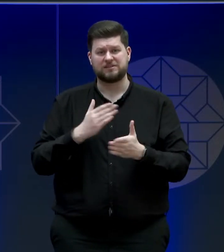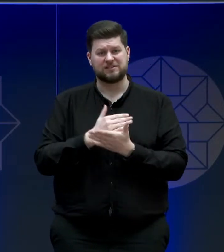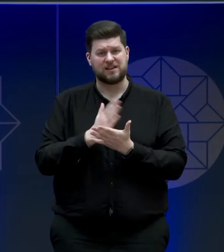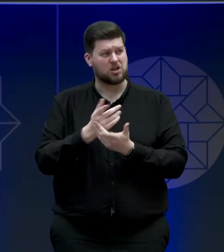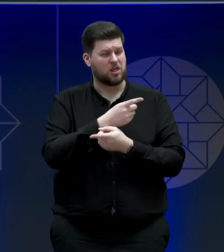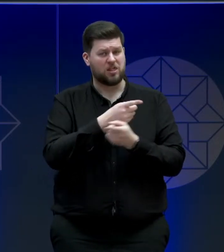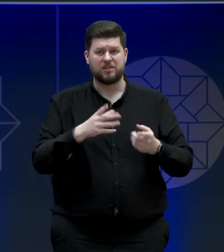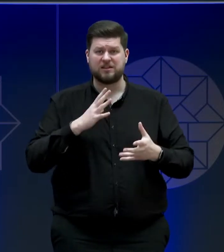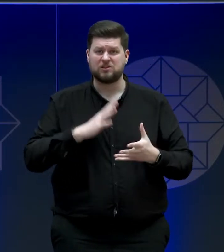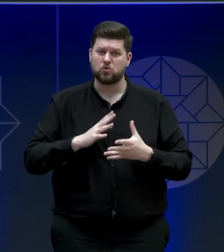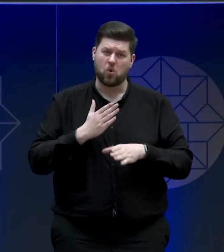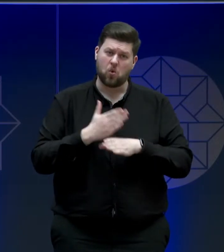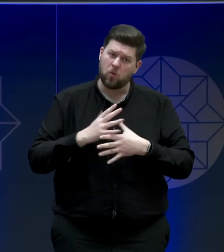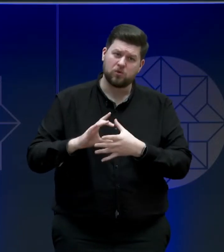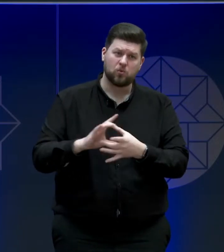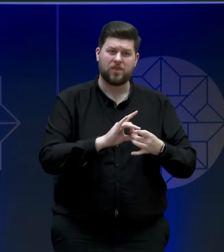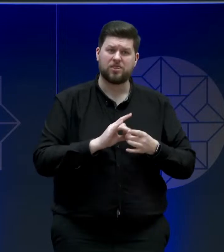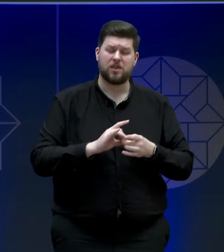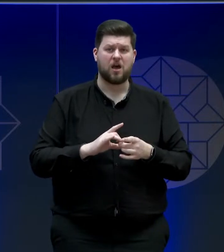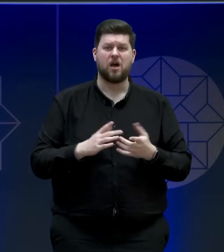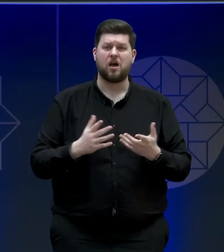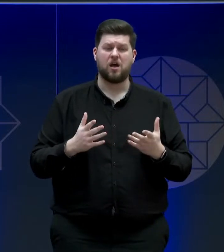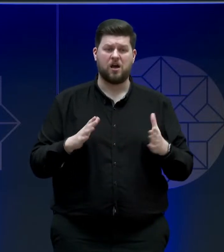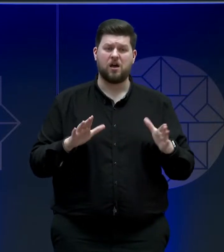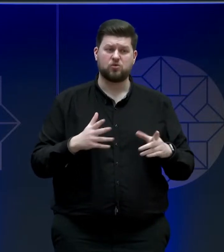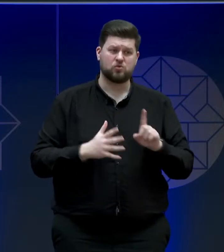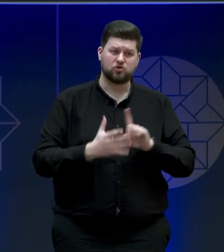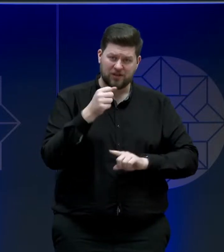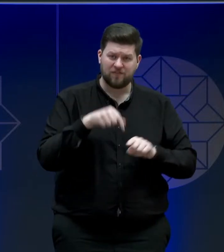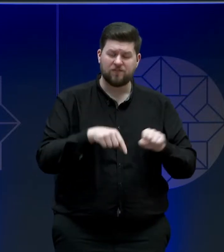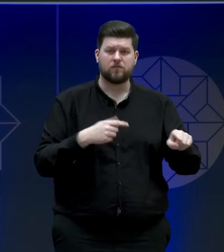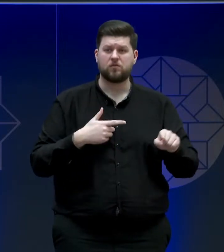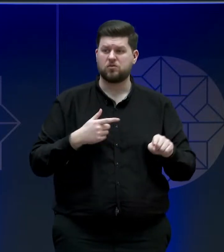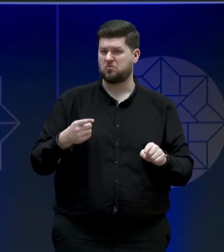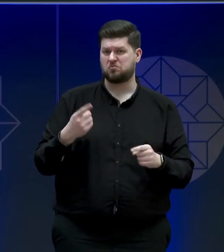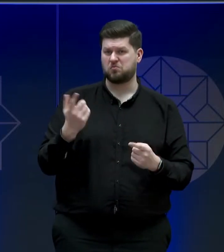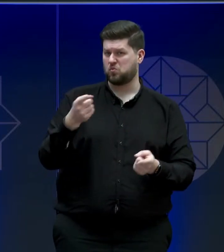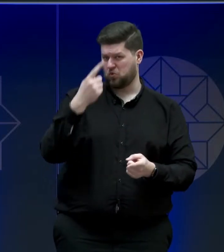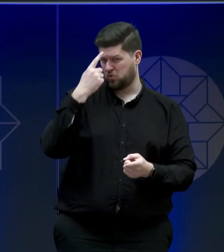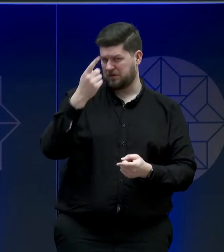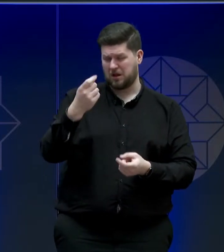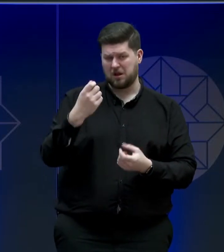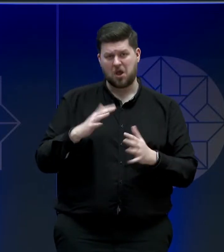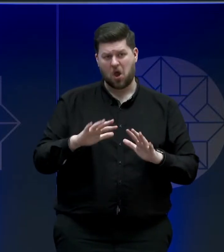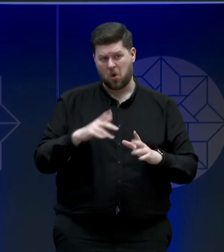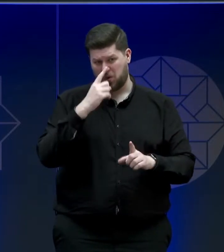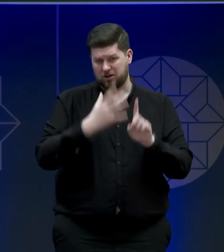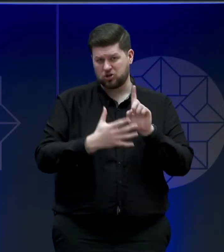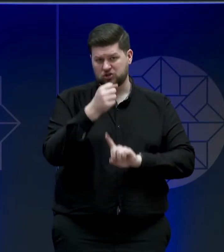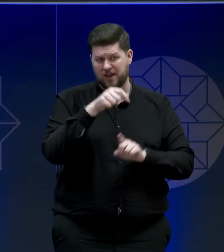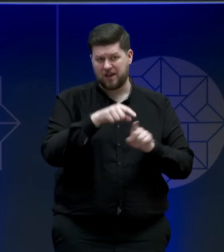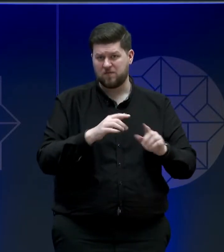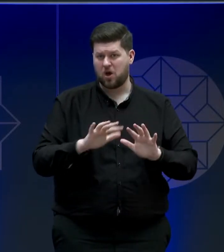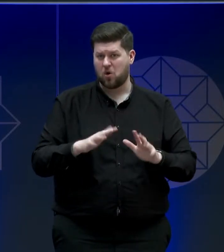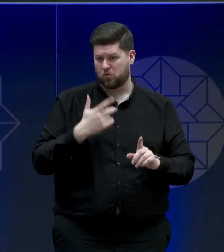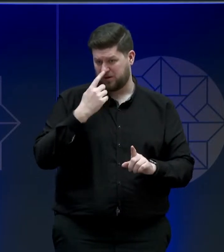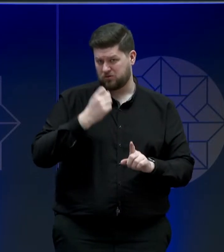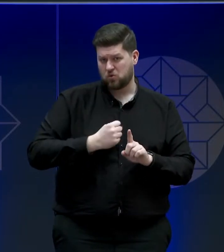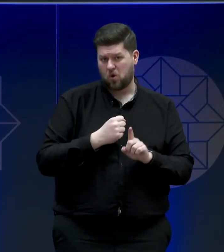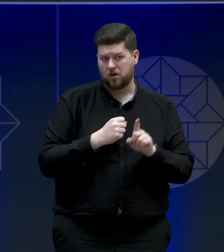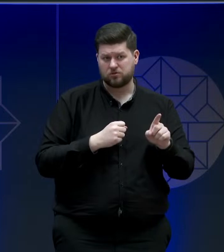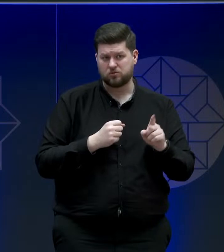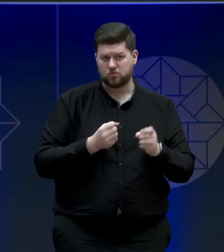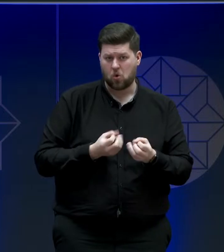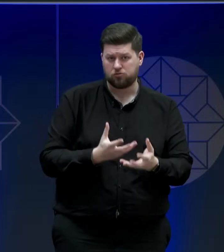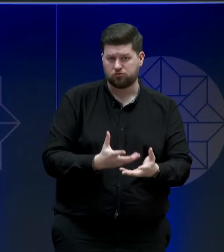I would love to hear your thoughts on how we can go about this and what is your vision on how Scotland can contribute and also